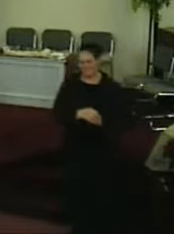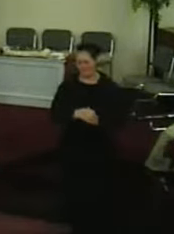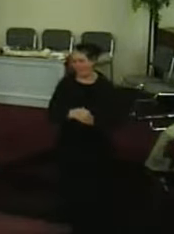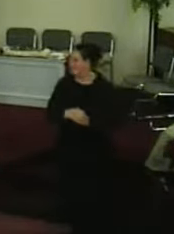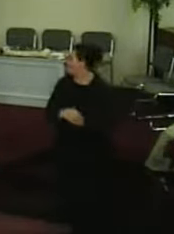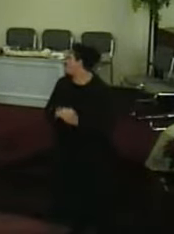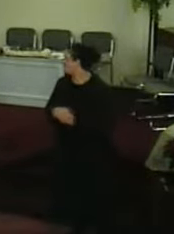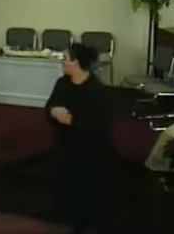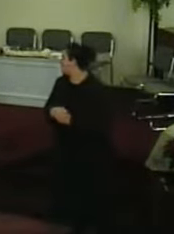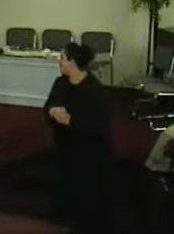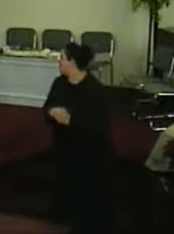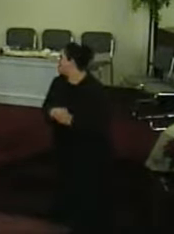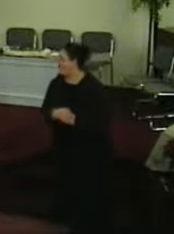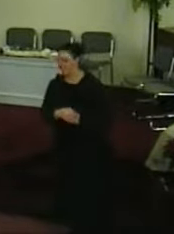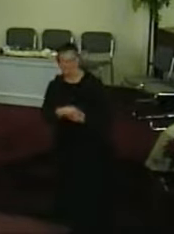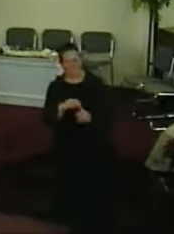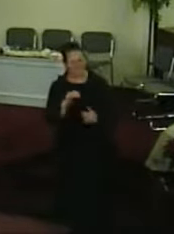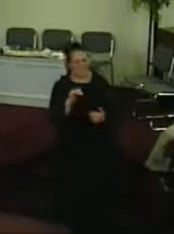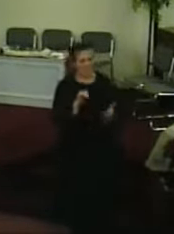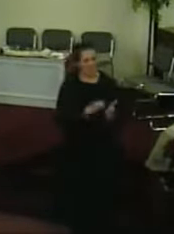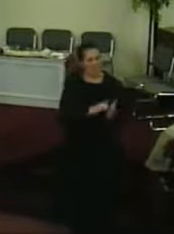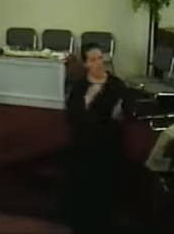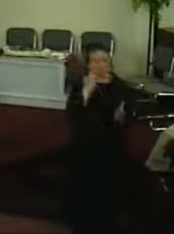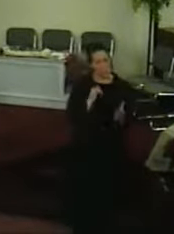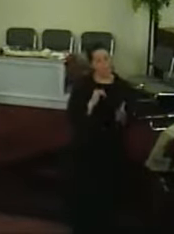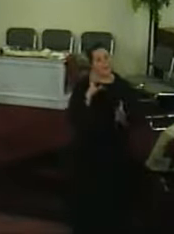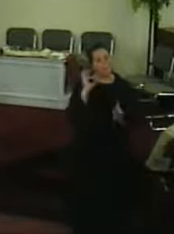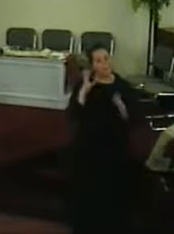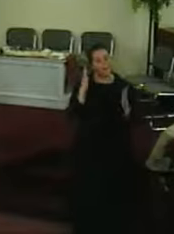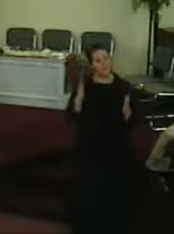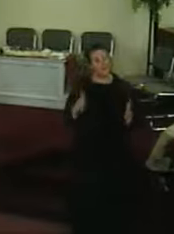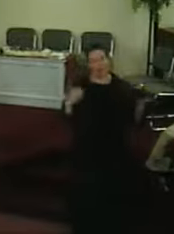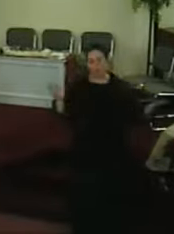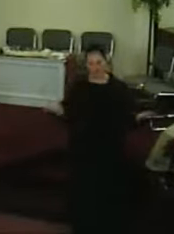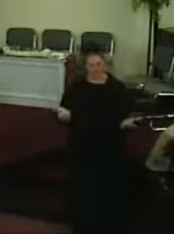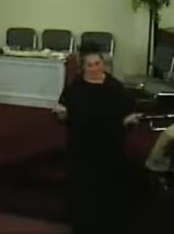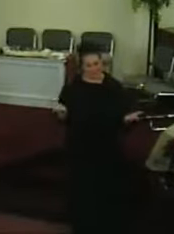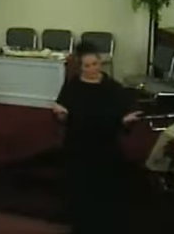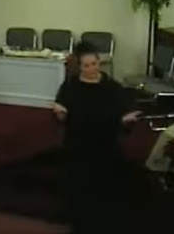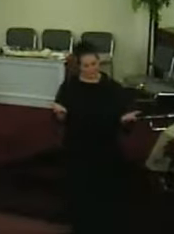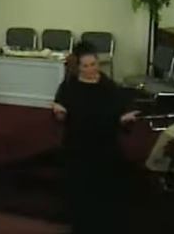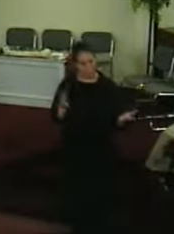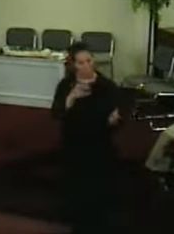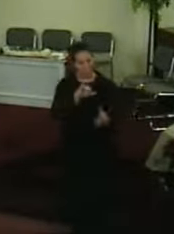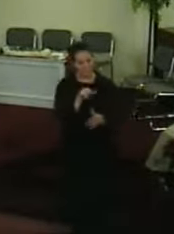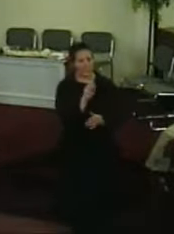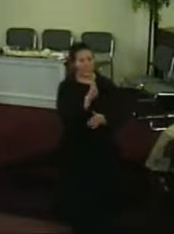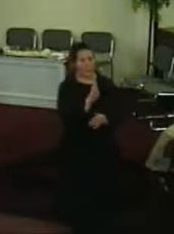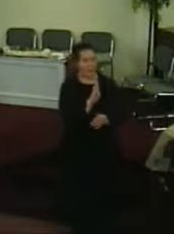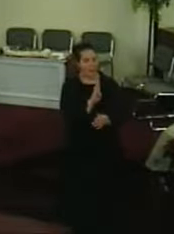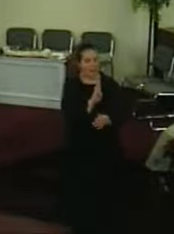That's why pastors are still around. See, it's job security.